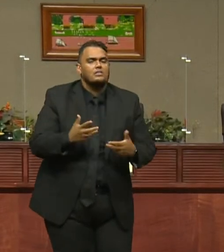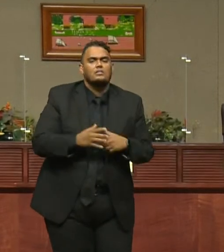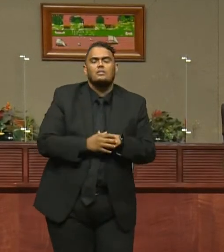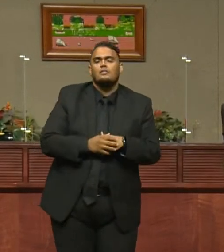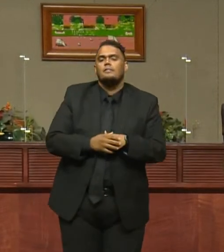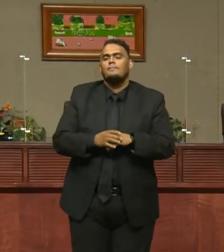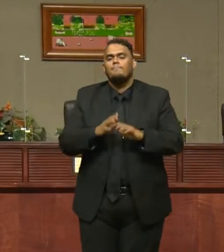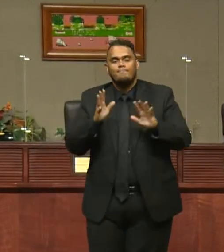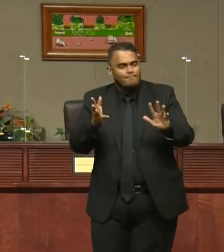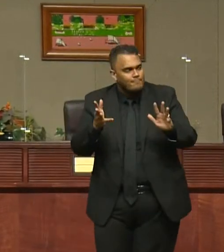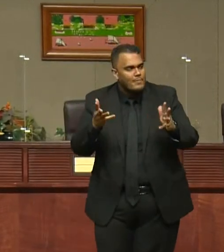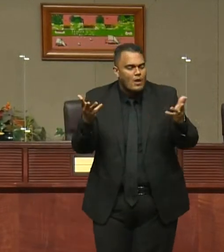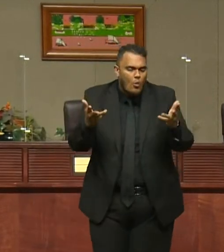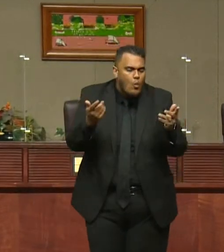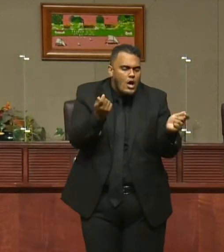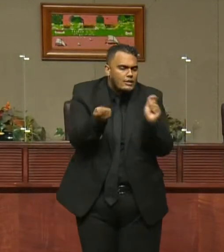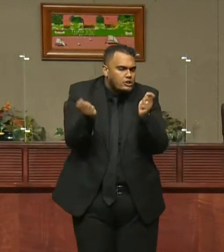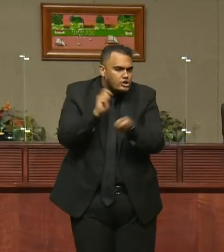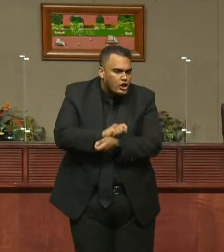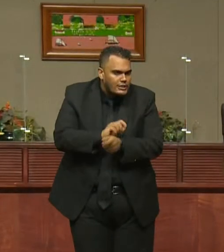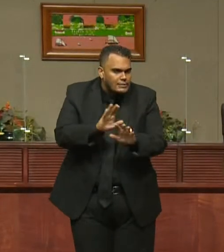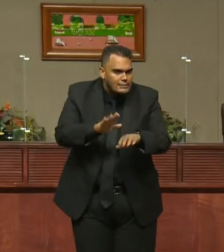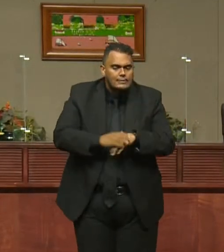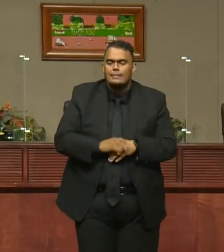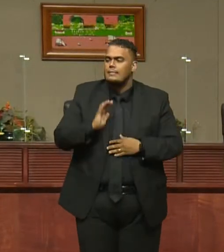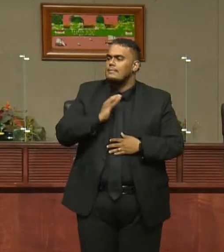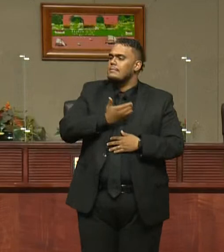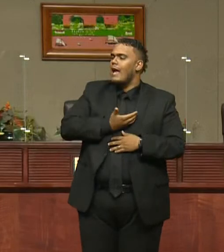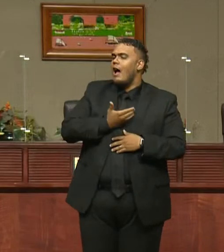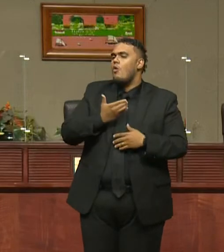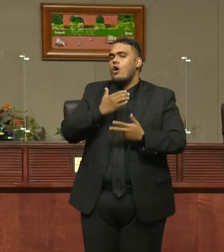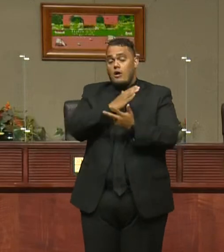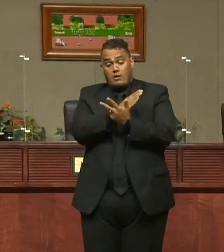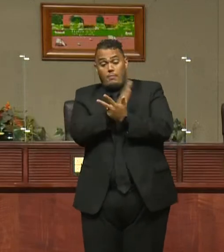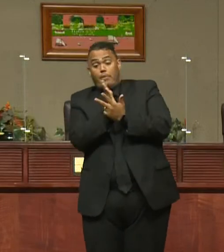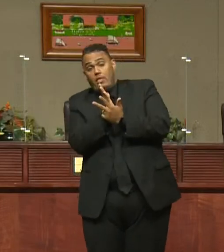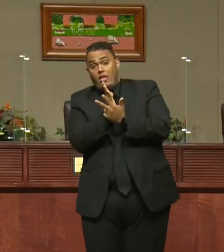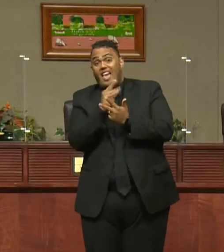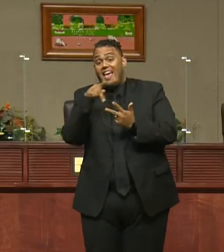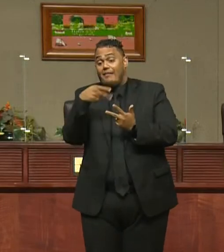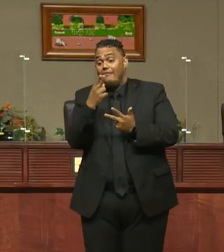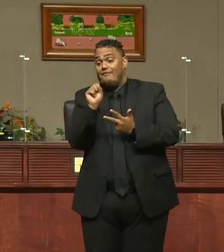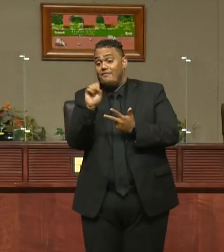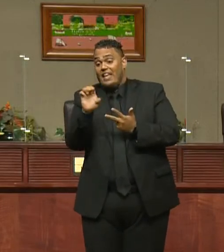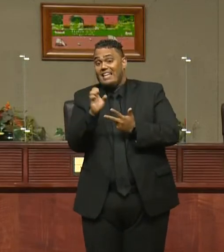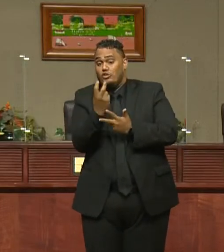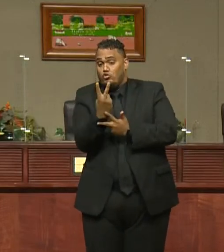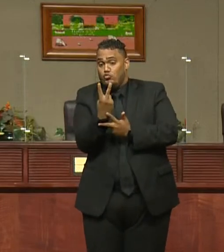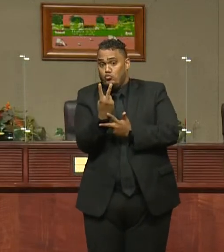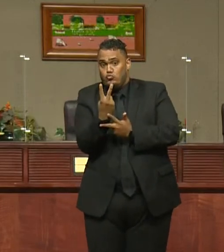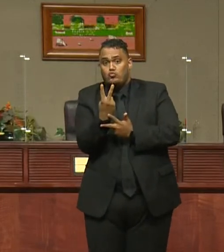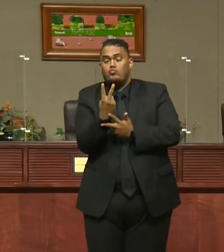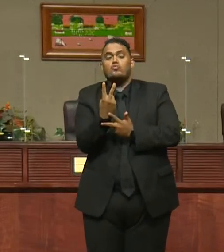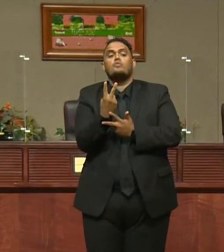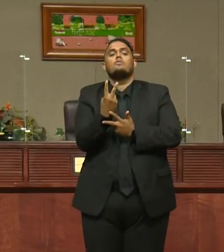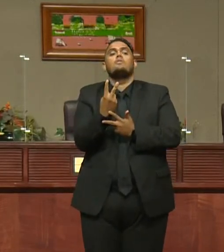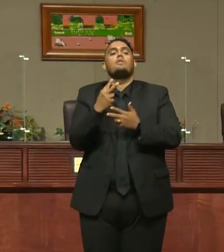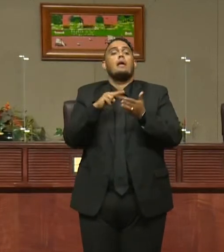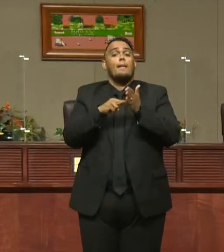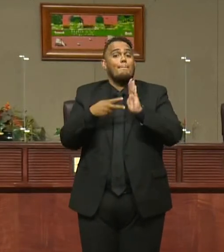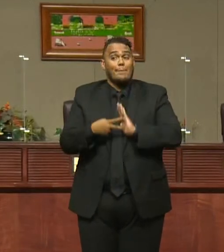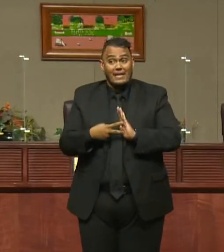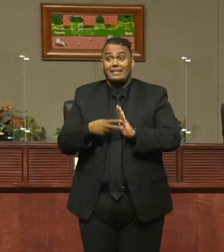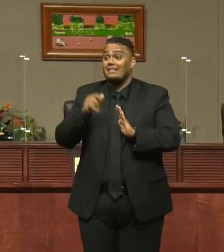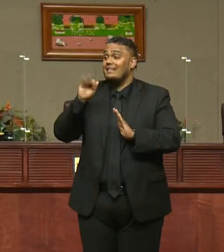that currently on the phase 2, individuals are not required by the county to wear